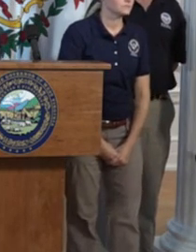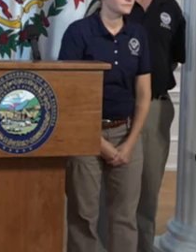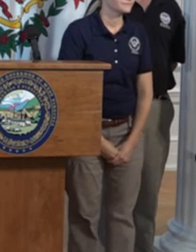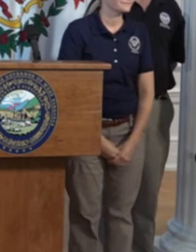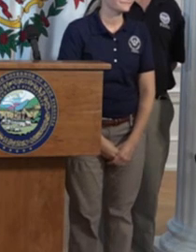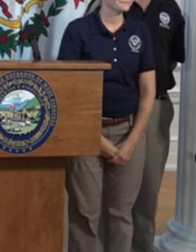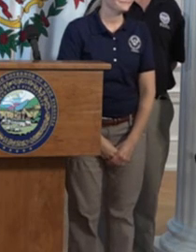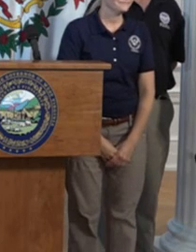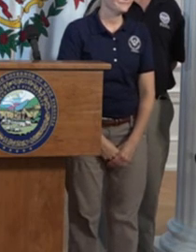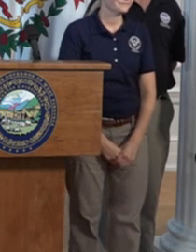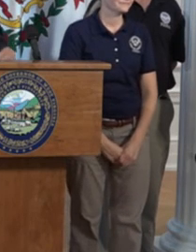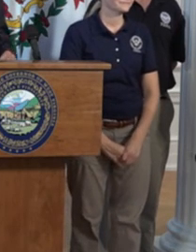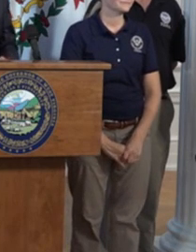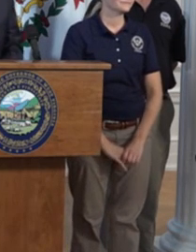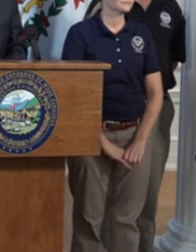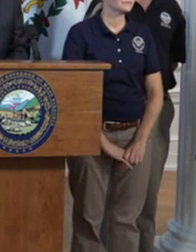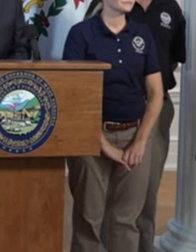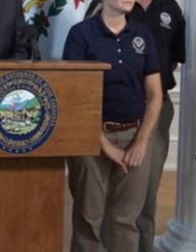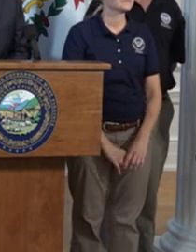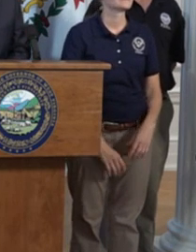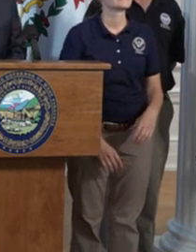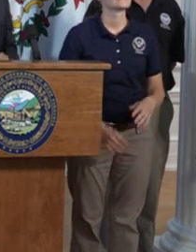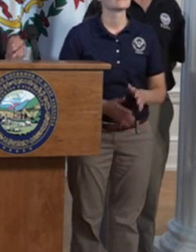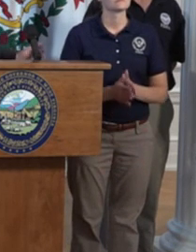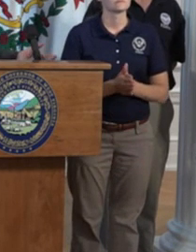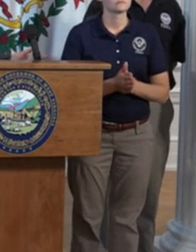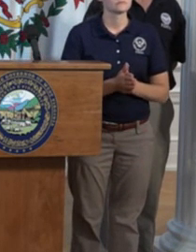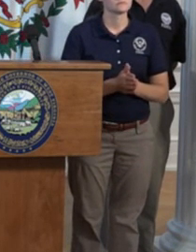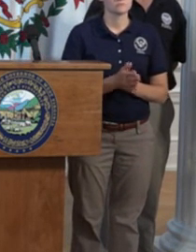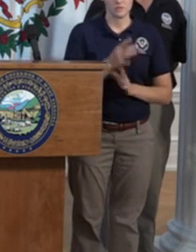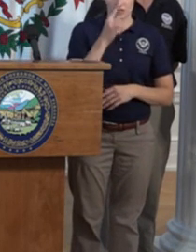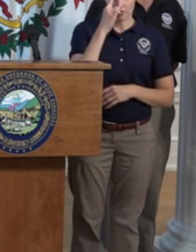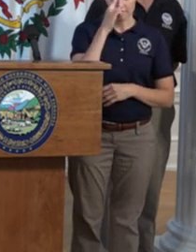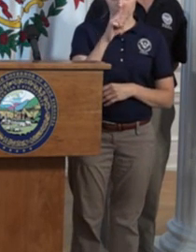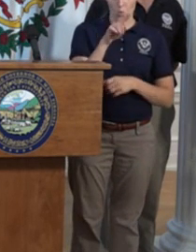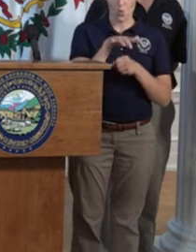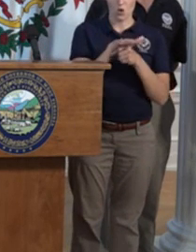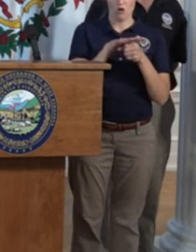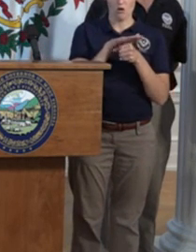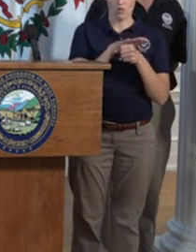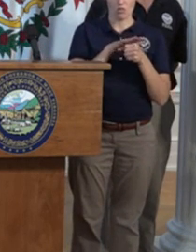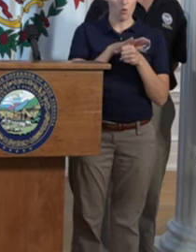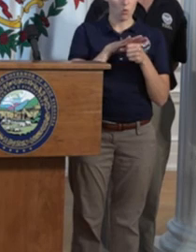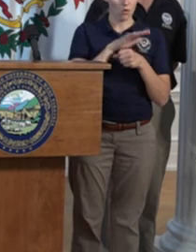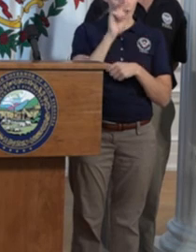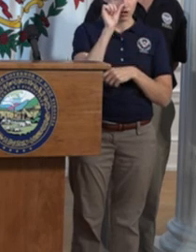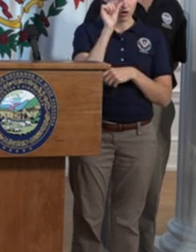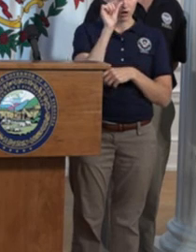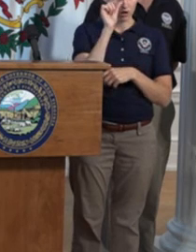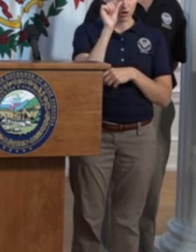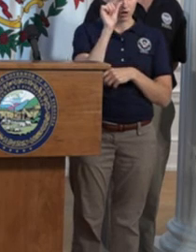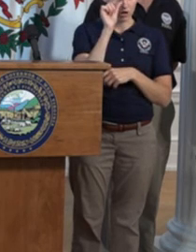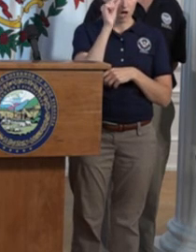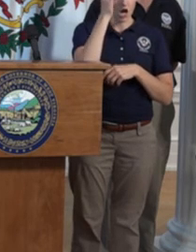So just to be clear, for the individual though, so for local governments, this is a question, for local